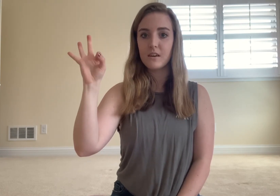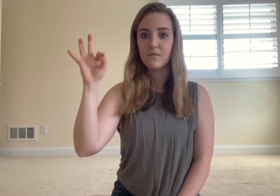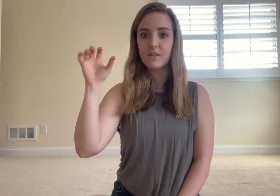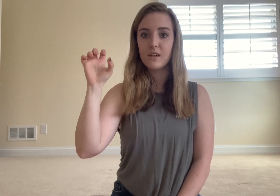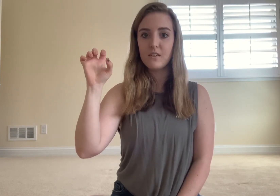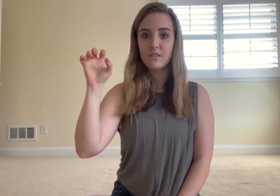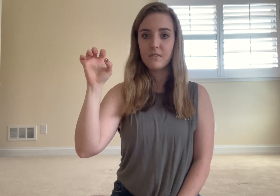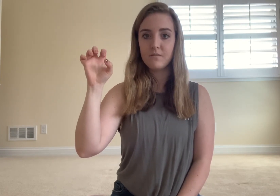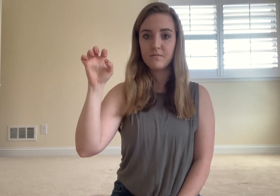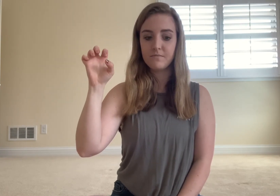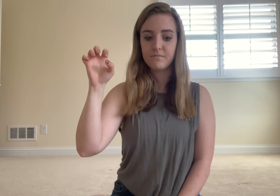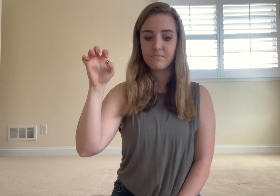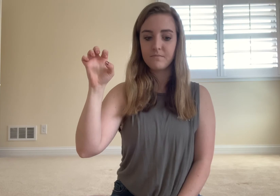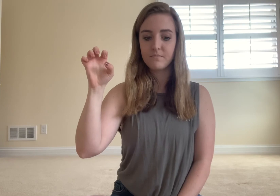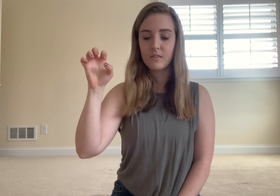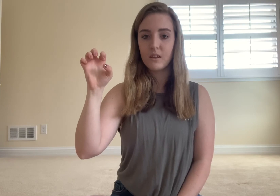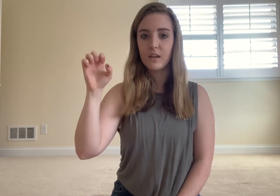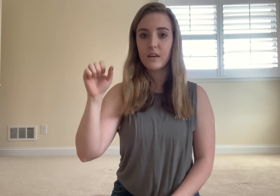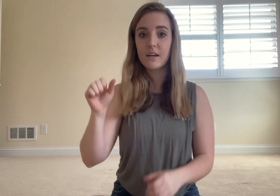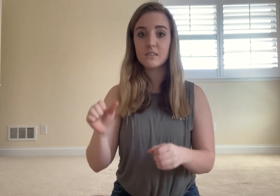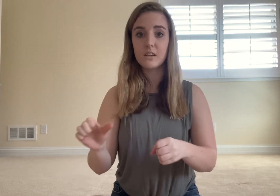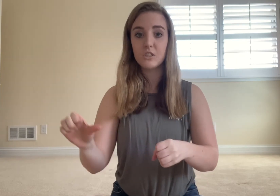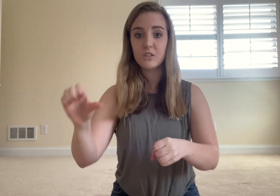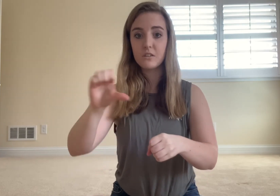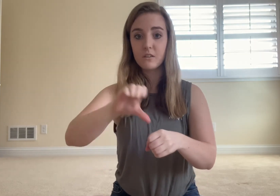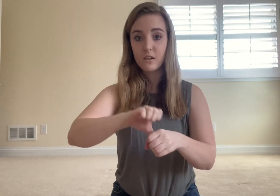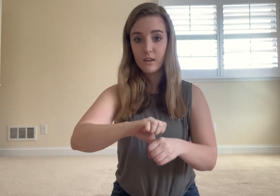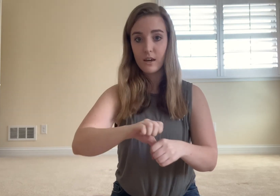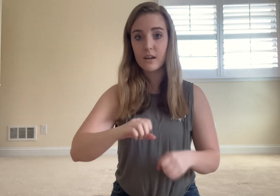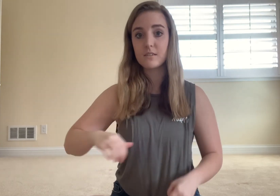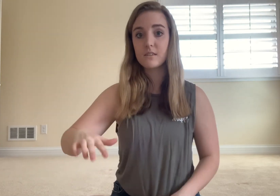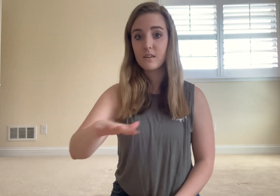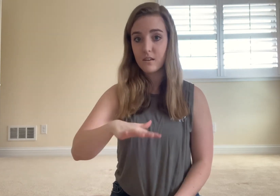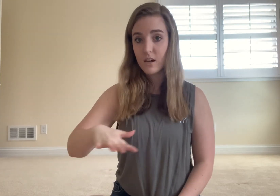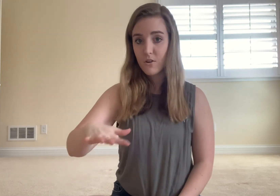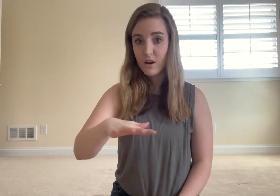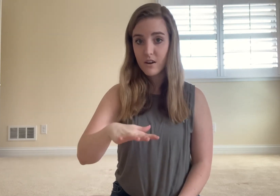C-A-F-E, gas station, gas area,